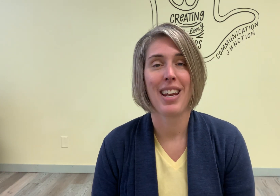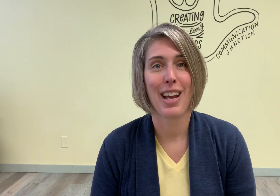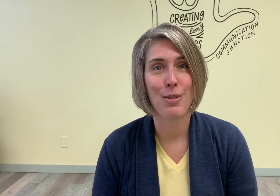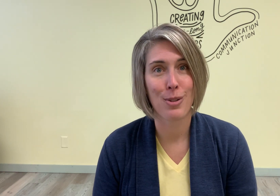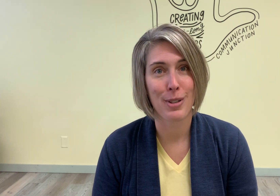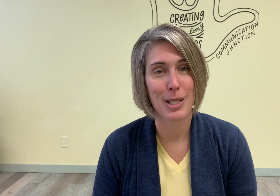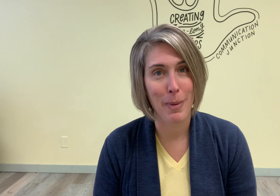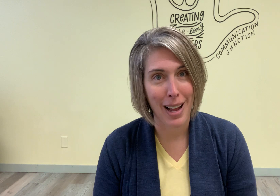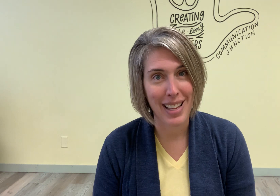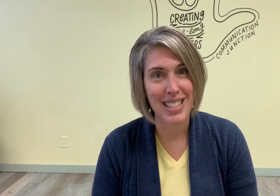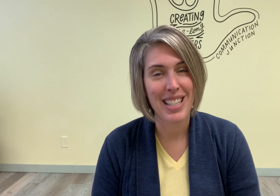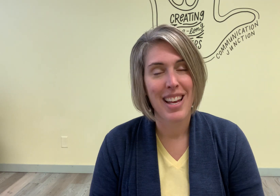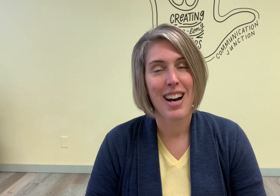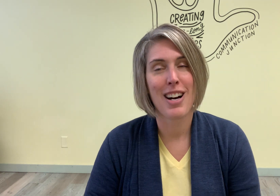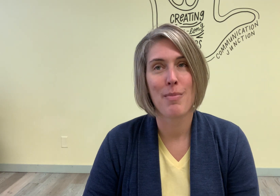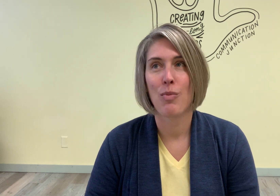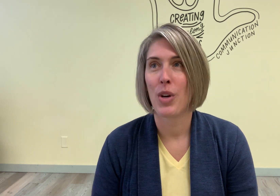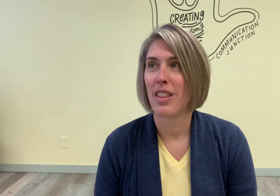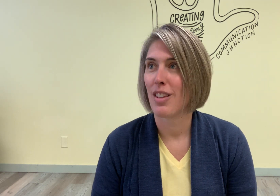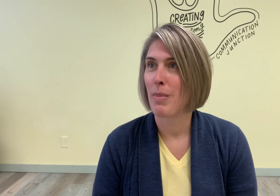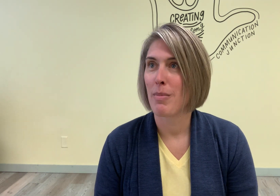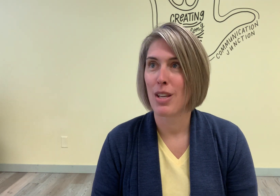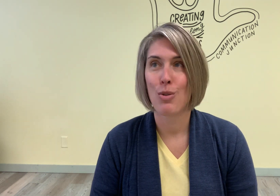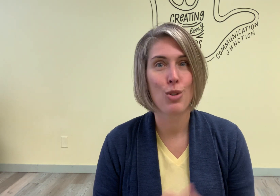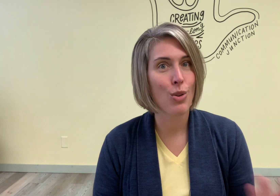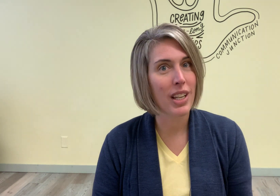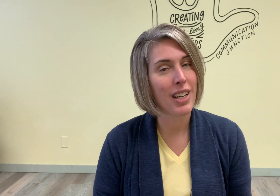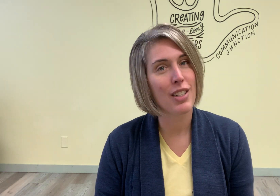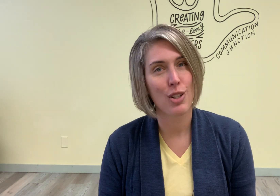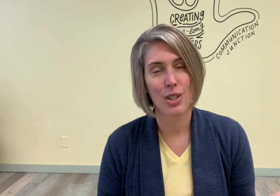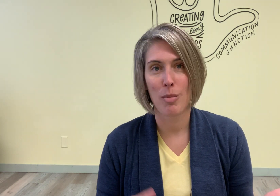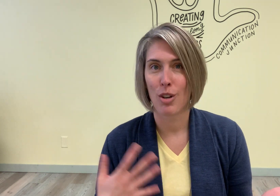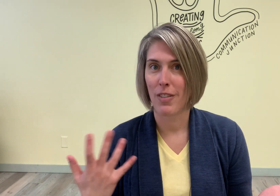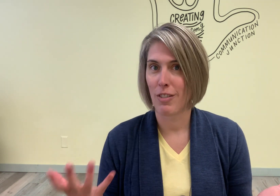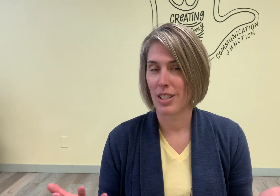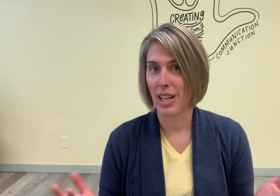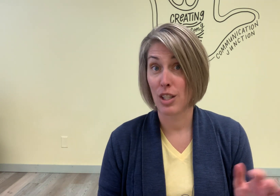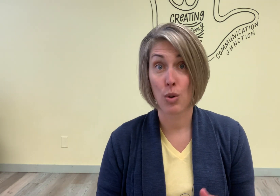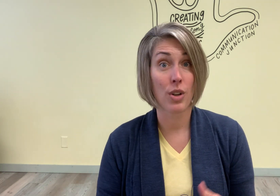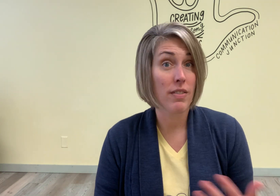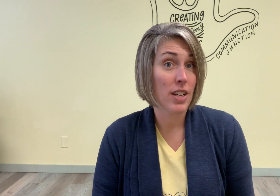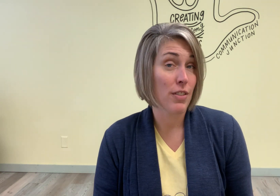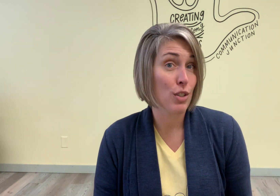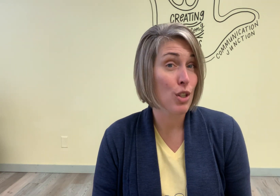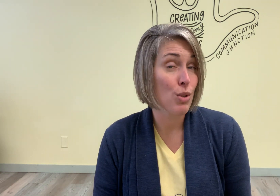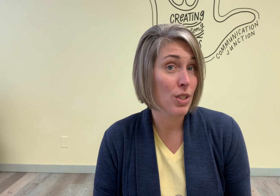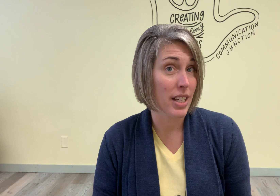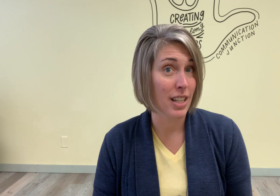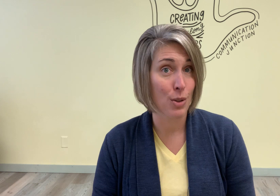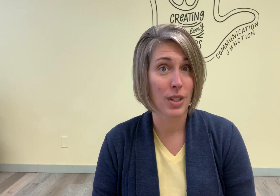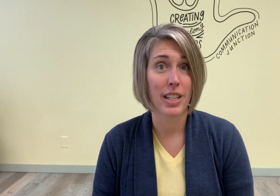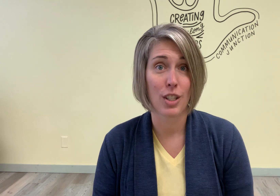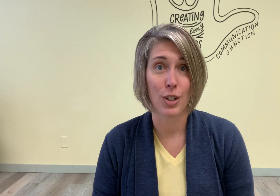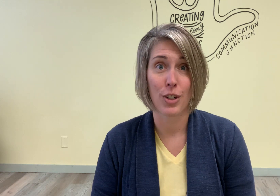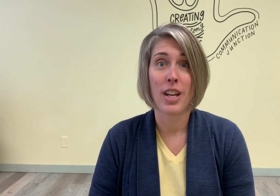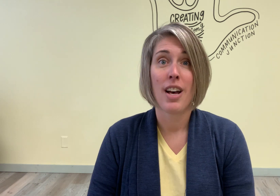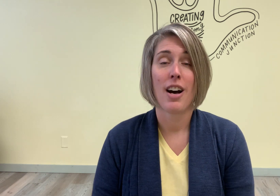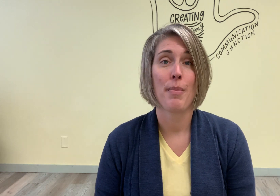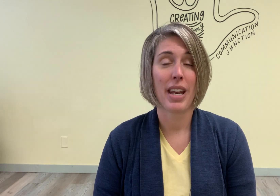will respond with maybe who's joining us or some of your favorite signs, or even if there's a new sign that you would like to learn, and I can